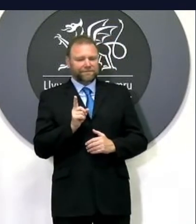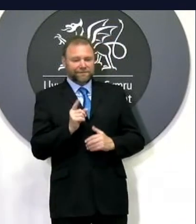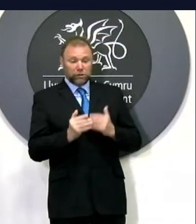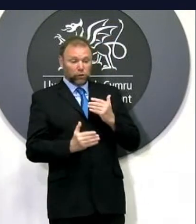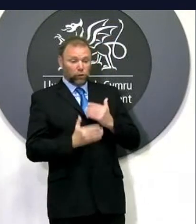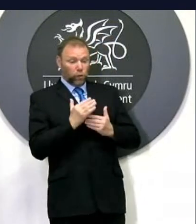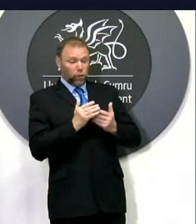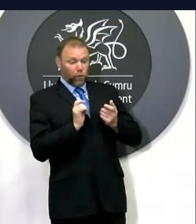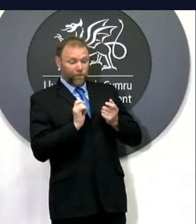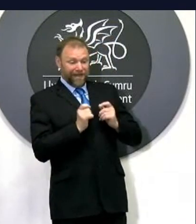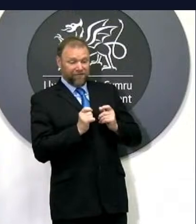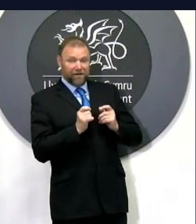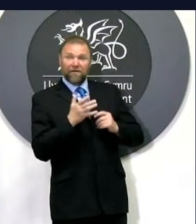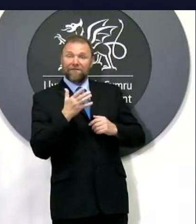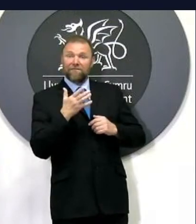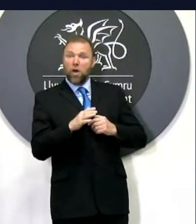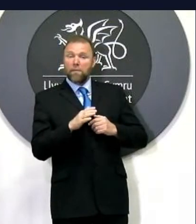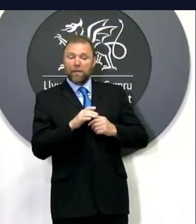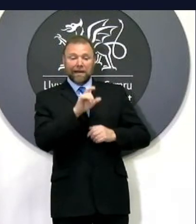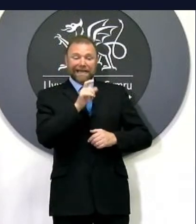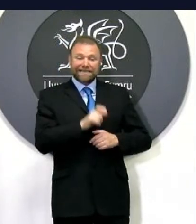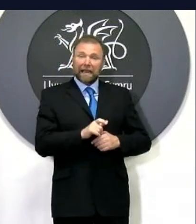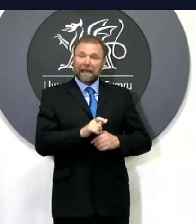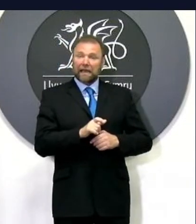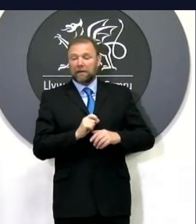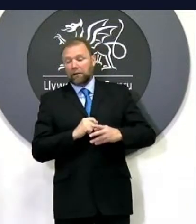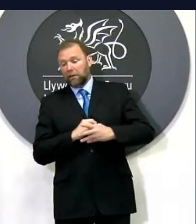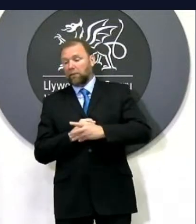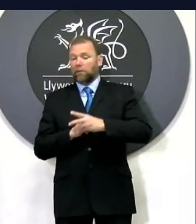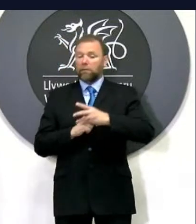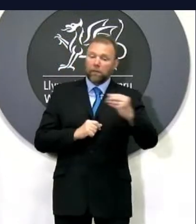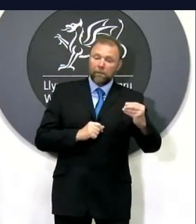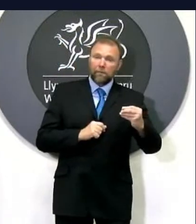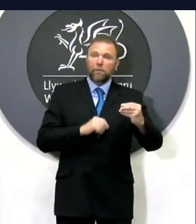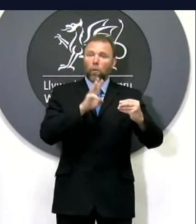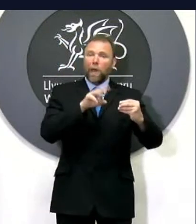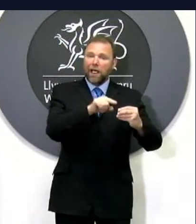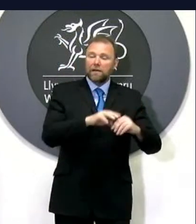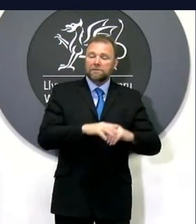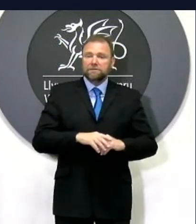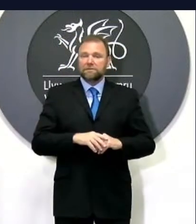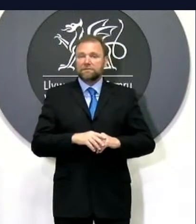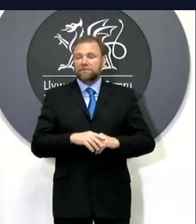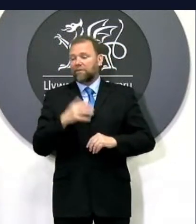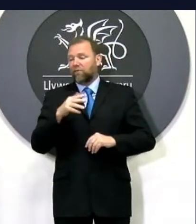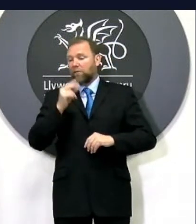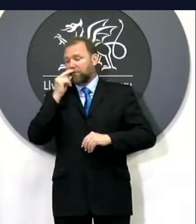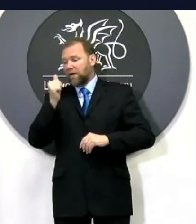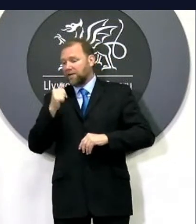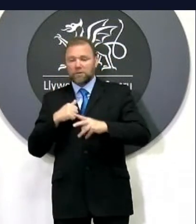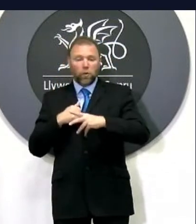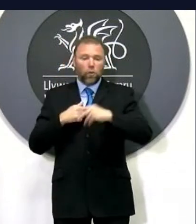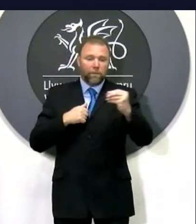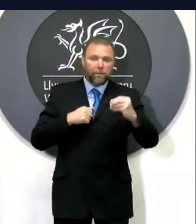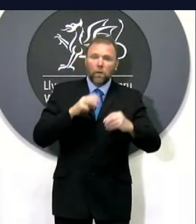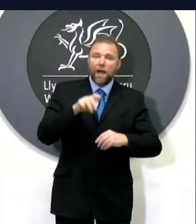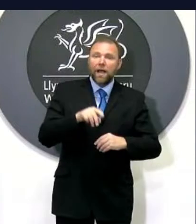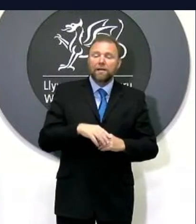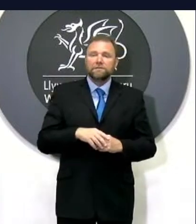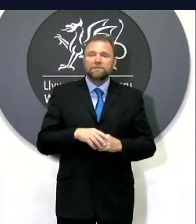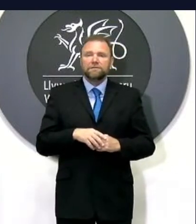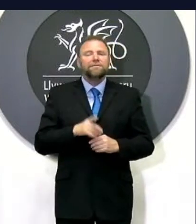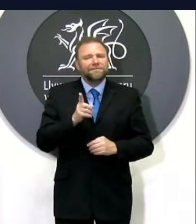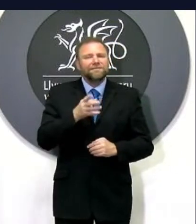re-imported into Wales. So the risk of going to places where there's a lot of coronavirus and different sorts of coronavirus is you bring it